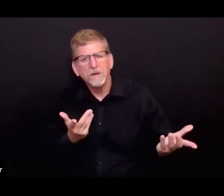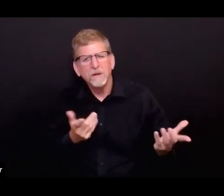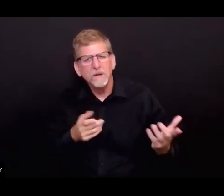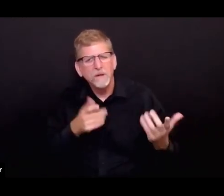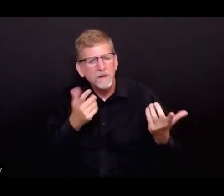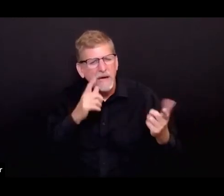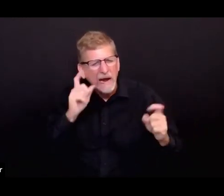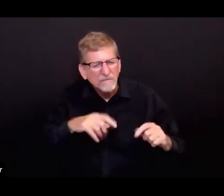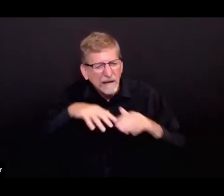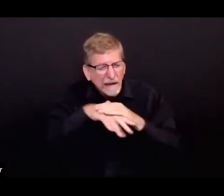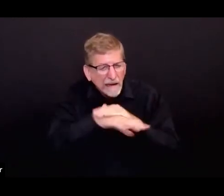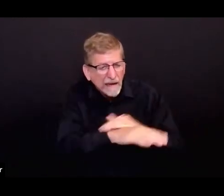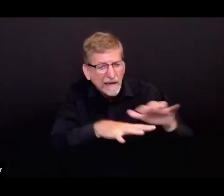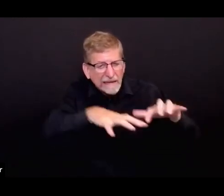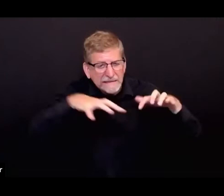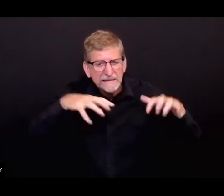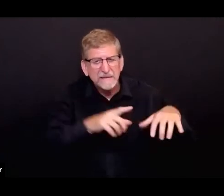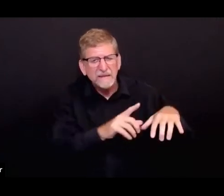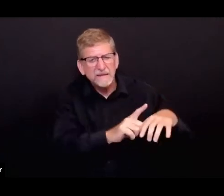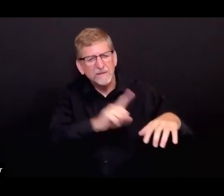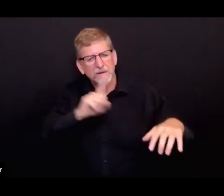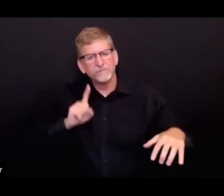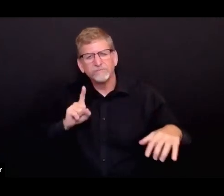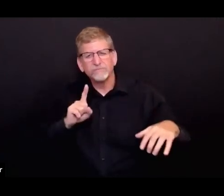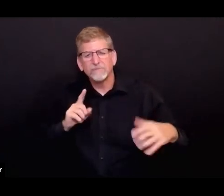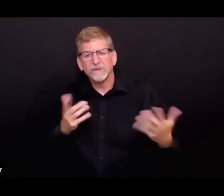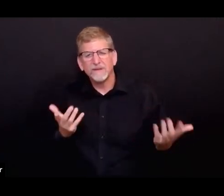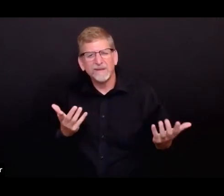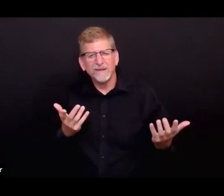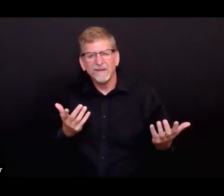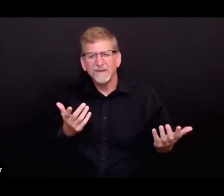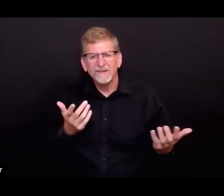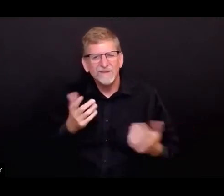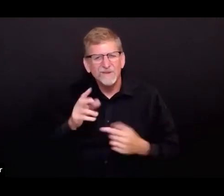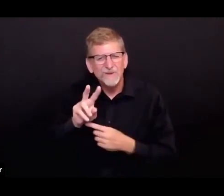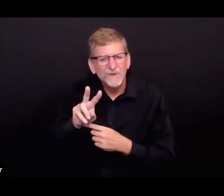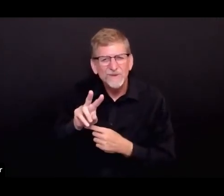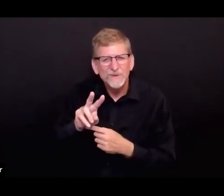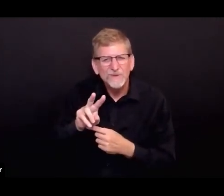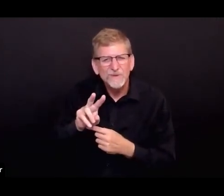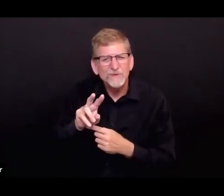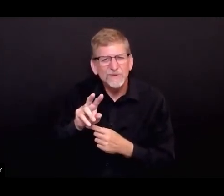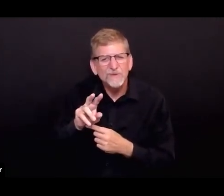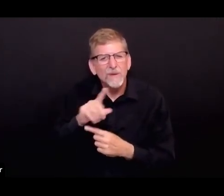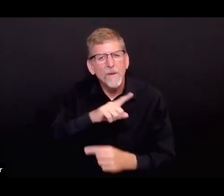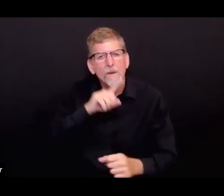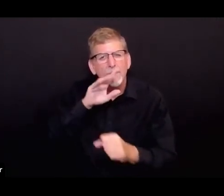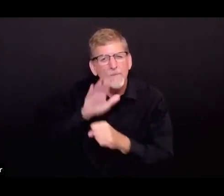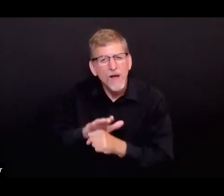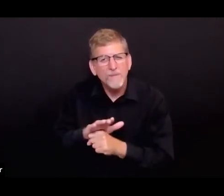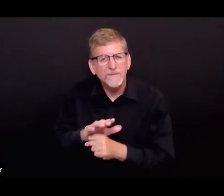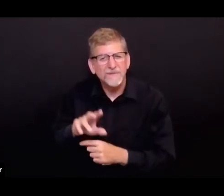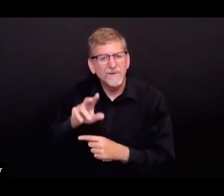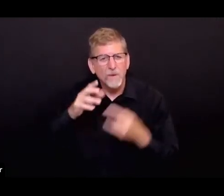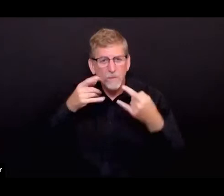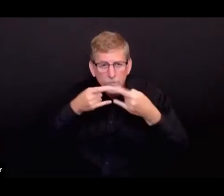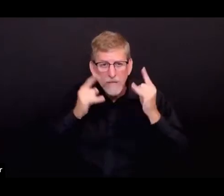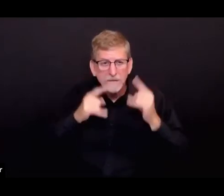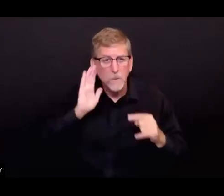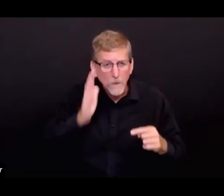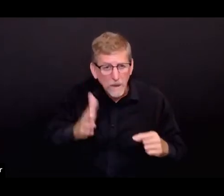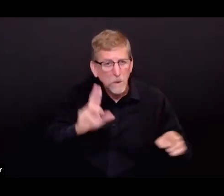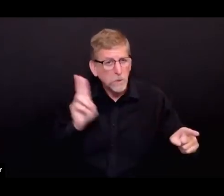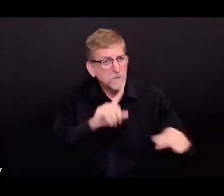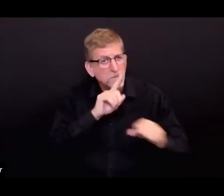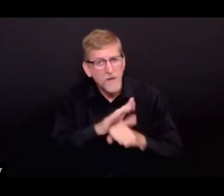will be socially distanced. They will wear masks. I certainly would hope that's the case, not because we don't want to see a lot of